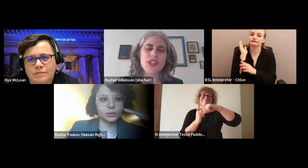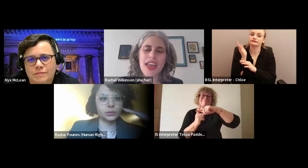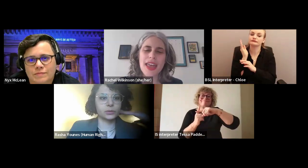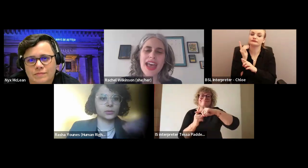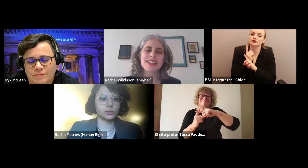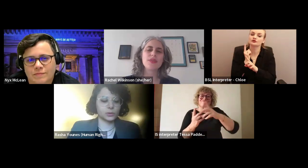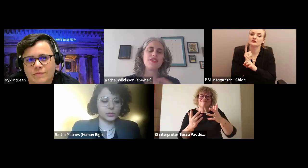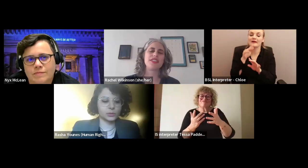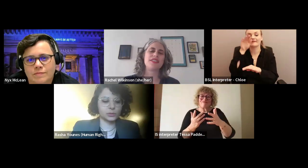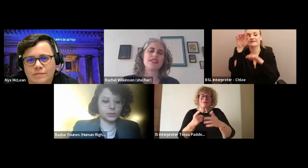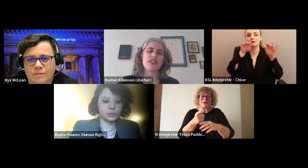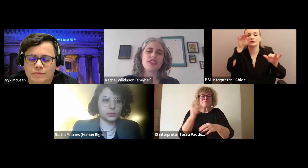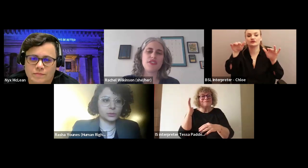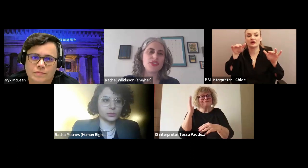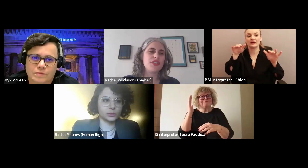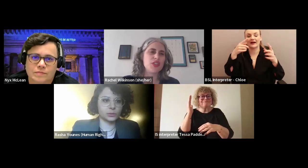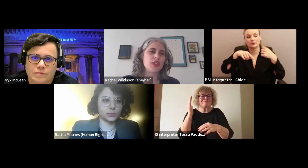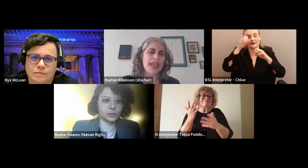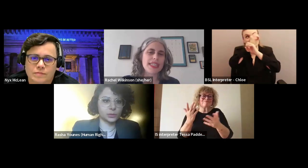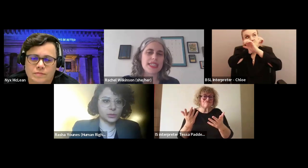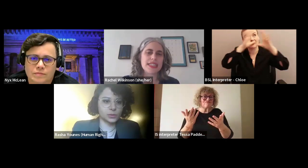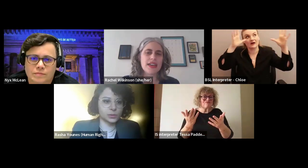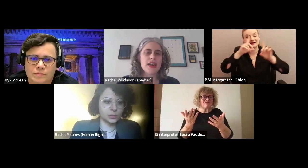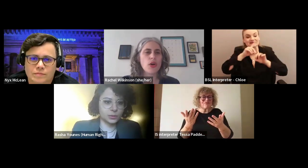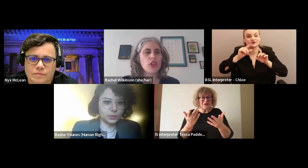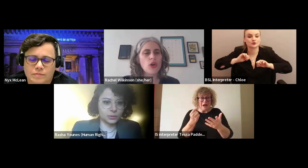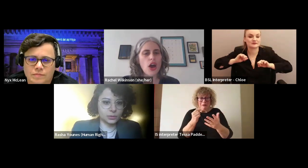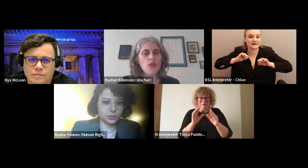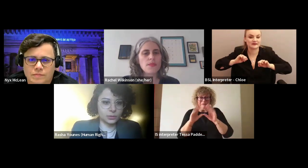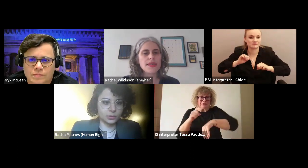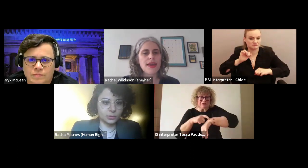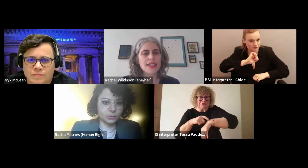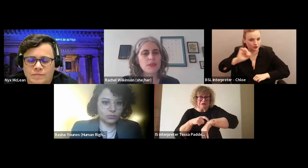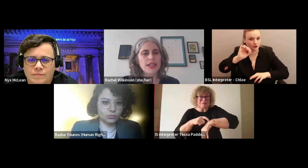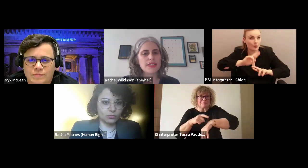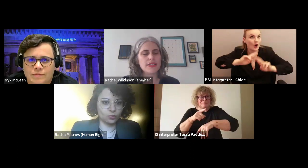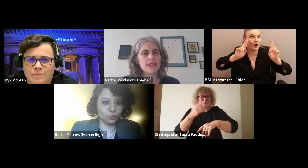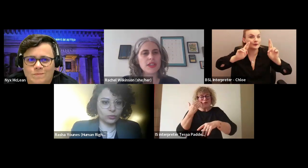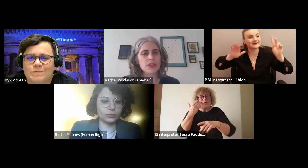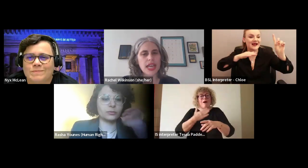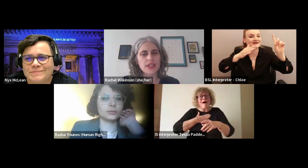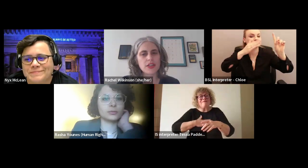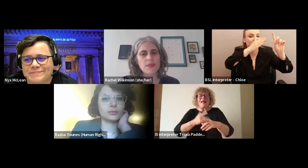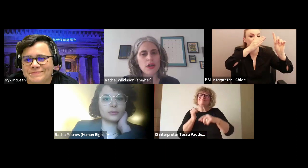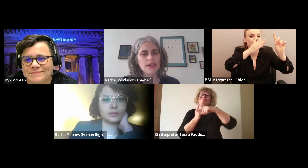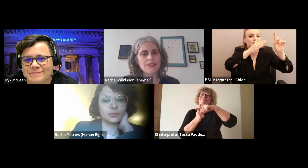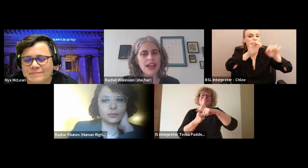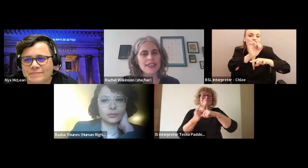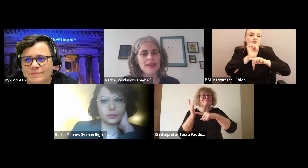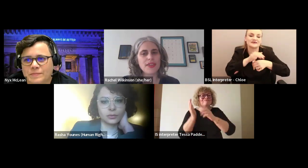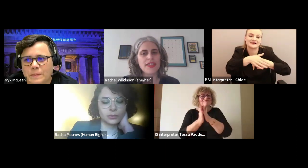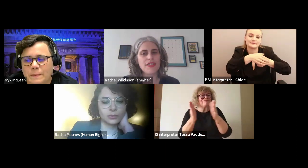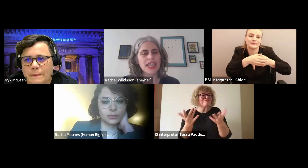towards future, and as we envisage the future of digital spaces, what are your hopes and aspirations for the protection of